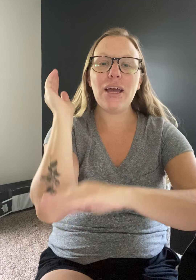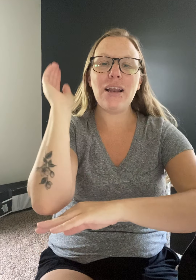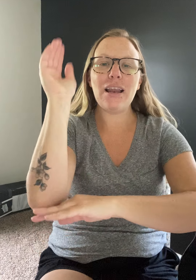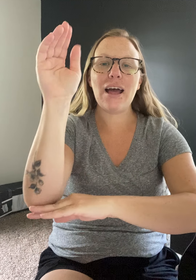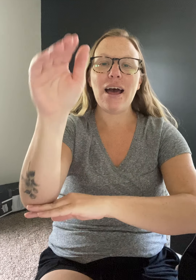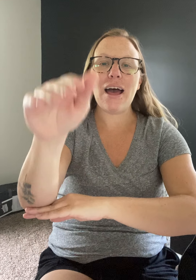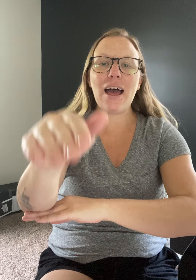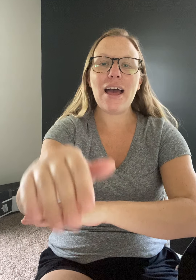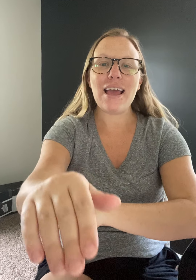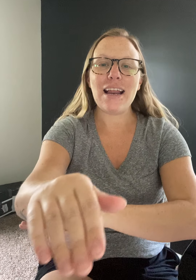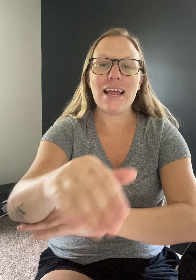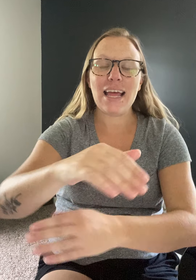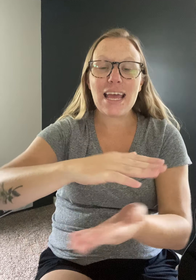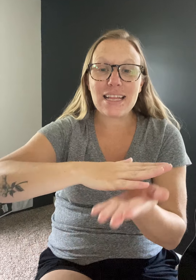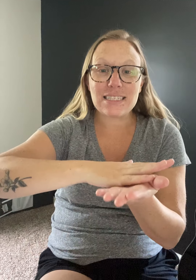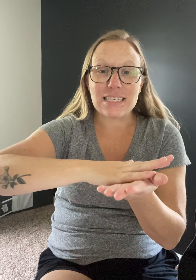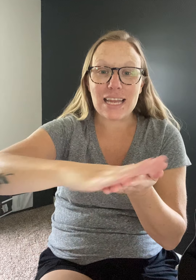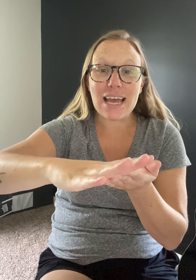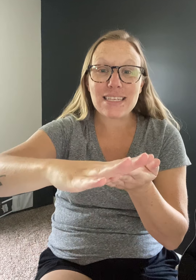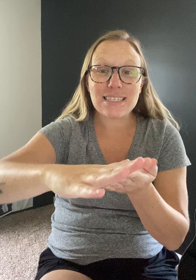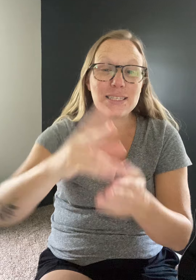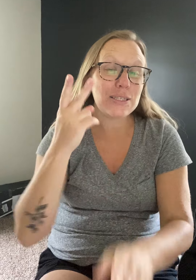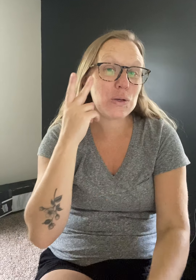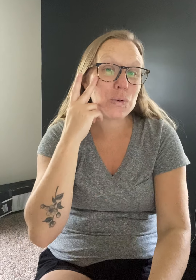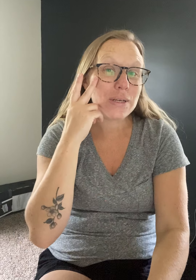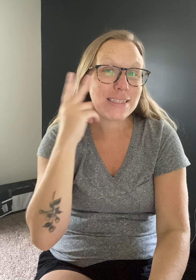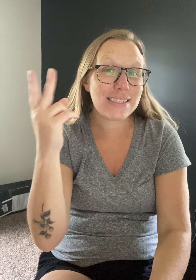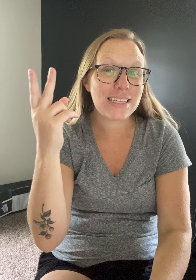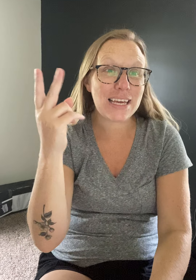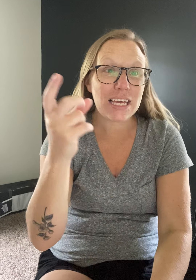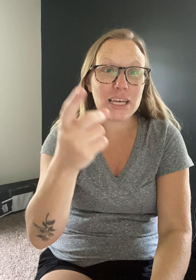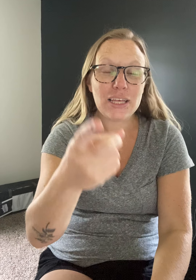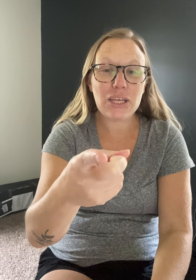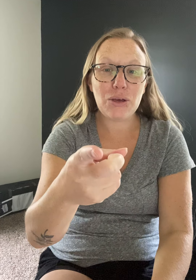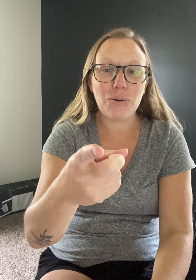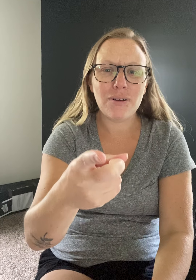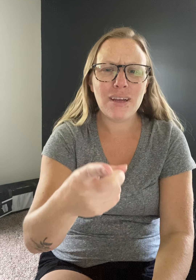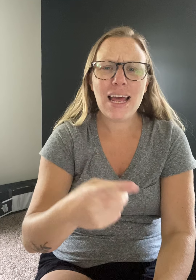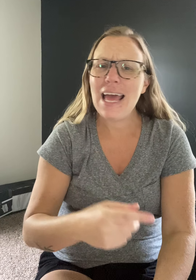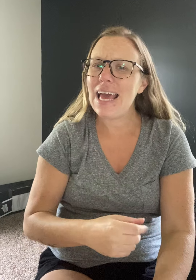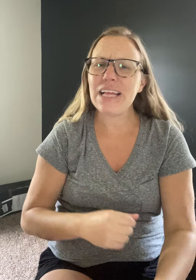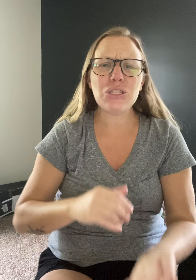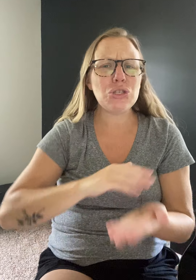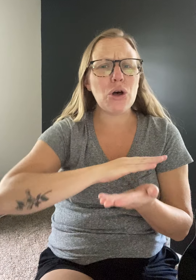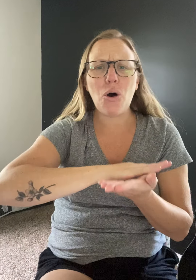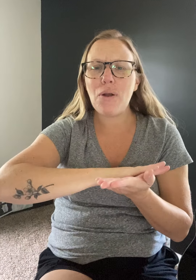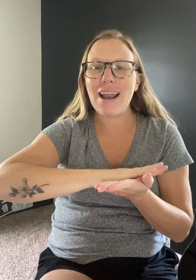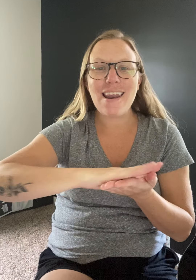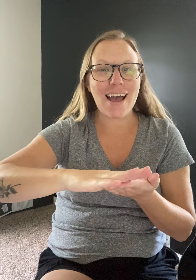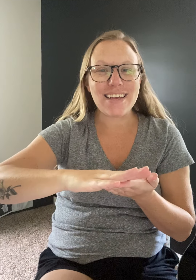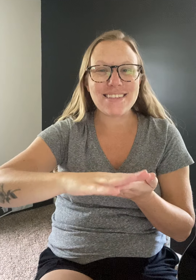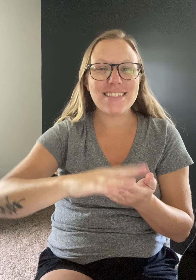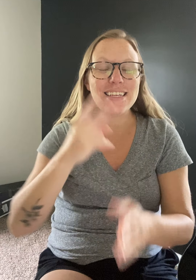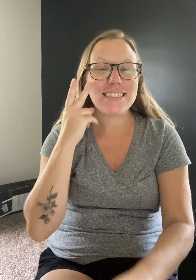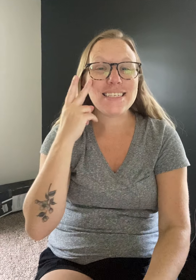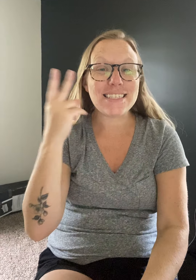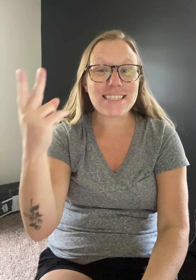Good night, it's nice to see you. It's so nice to see